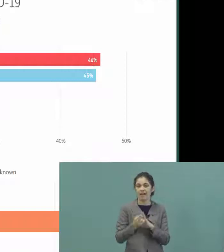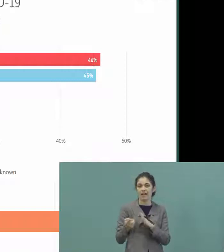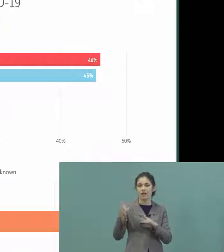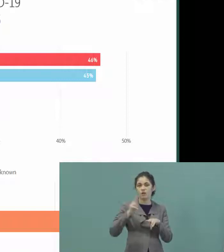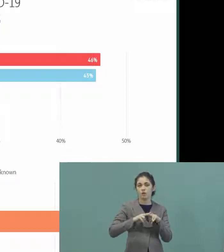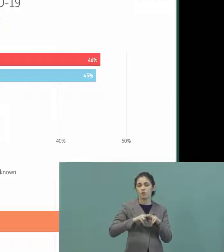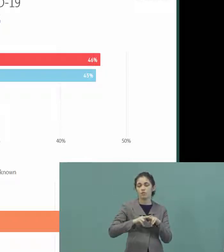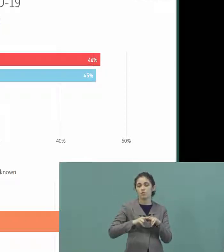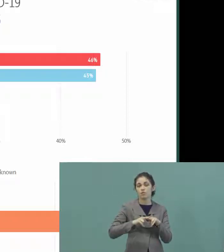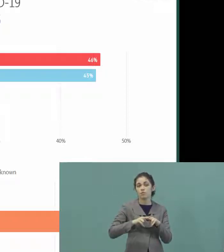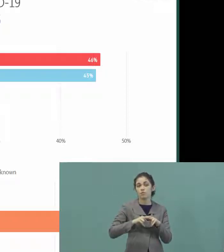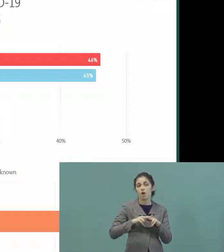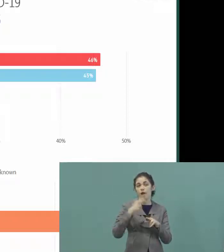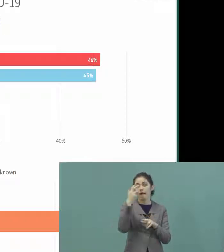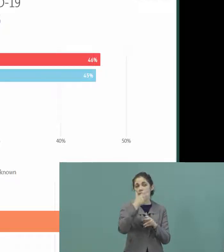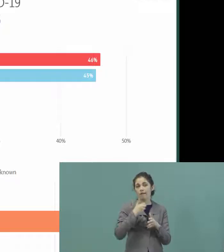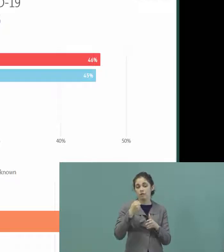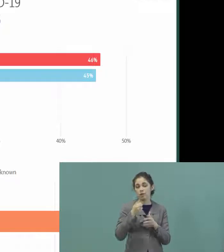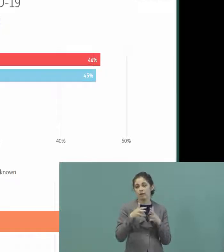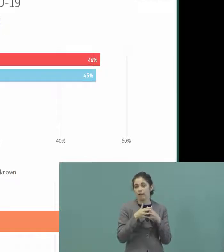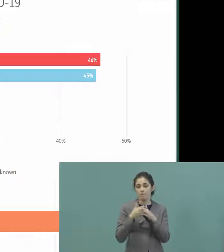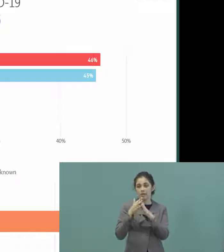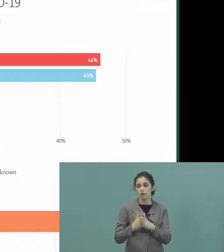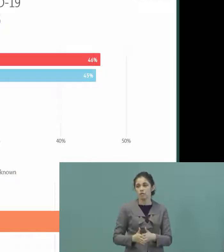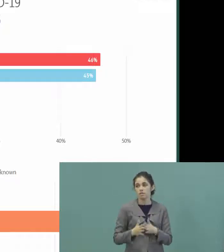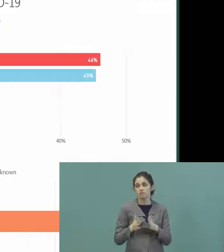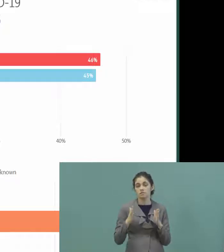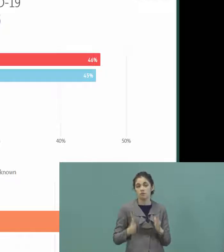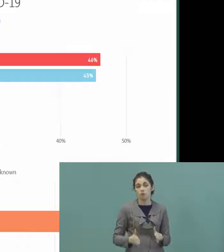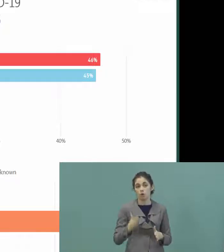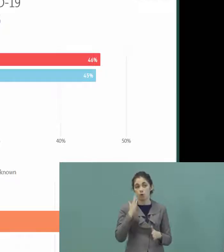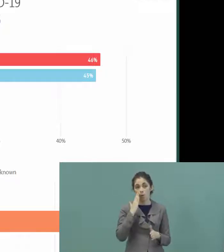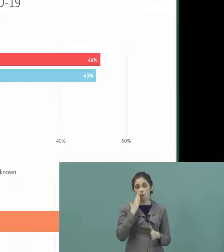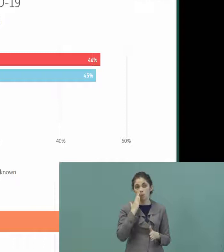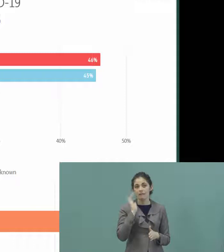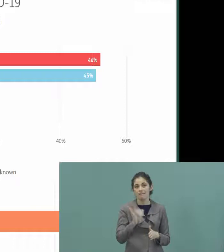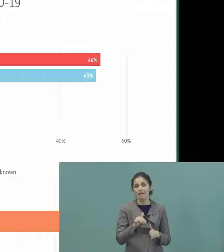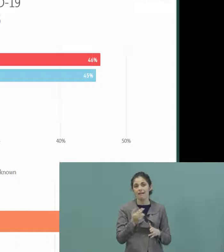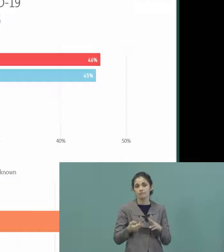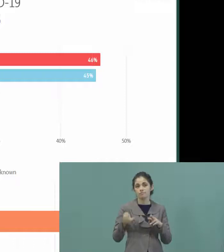of African American individuals are hospitalized as compared with the full case count.